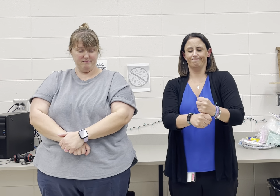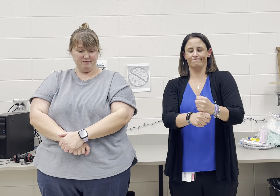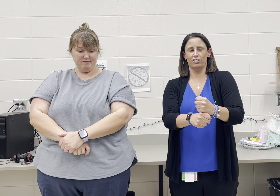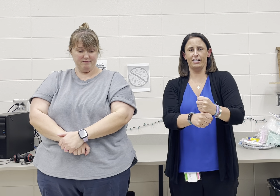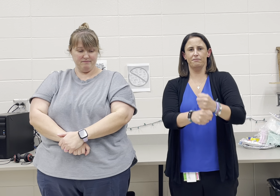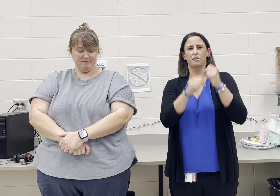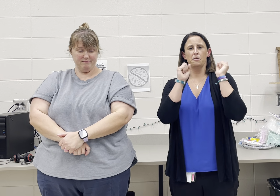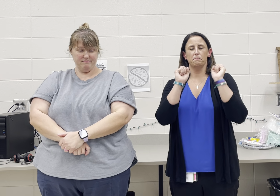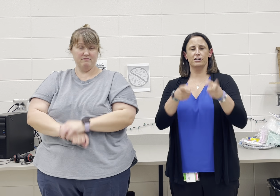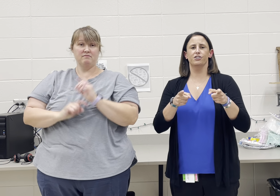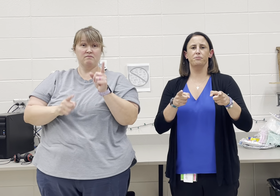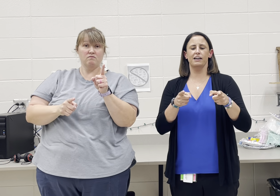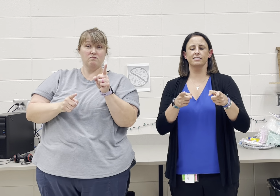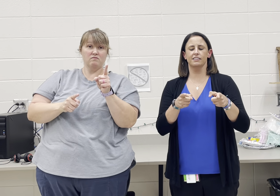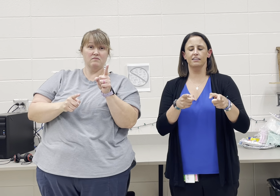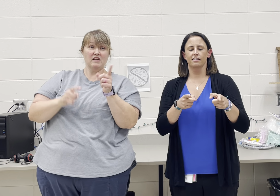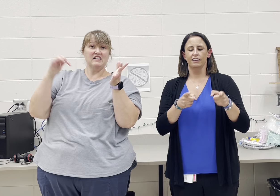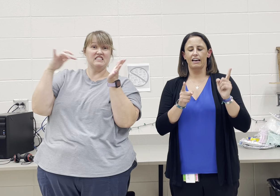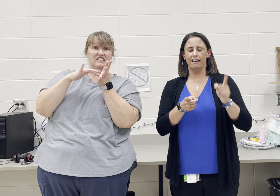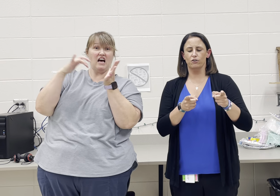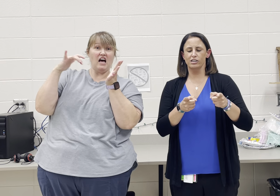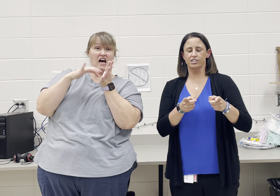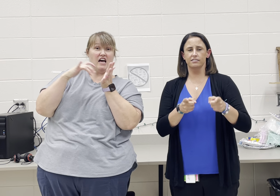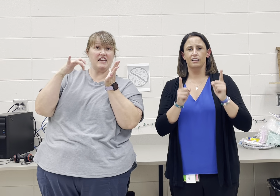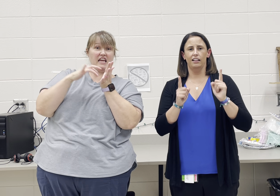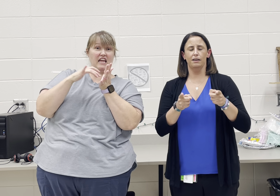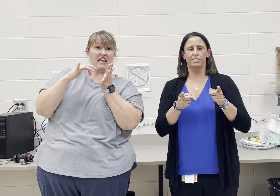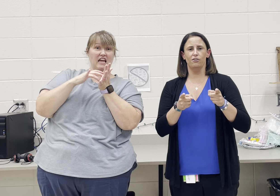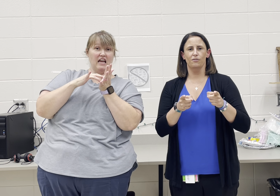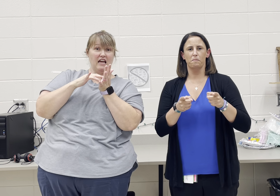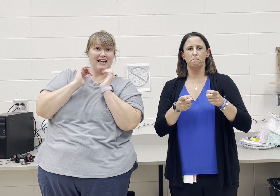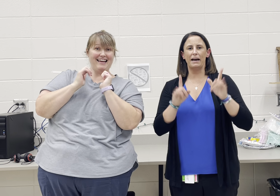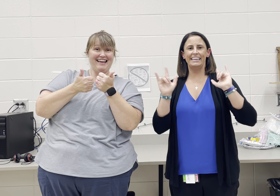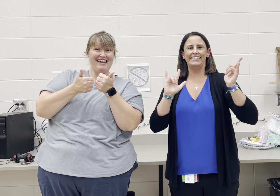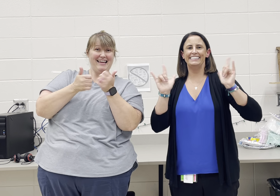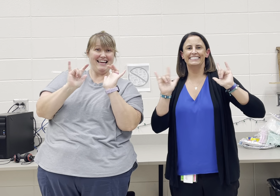year. All right. Make sure you're practicing. Have questions, let me know. Bye.